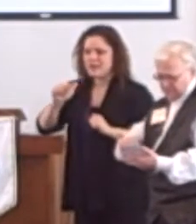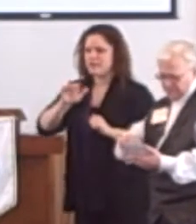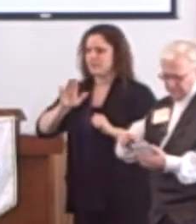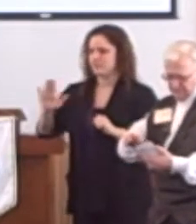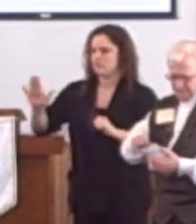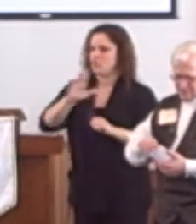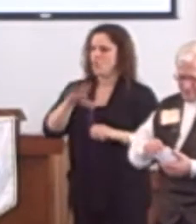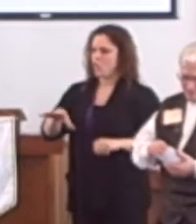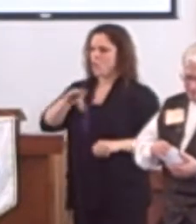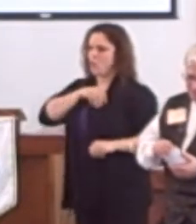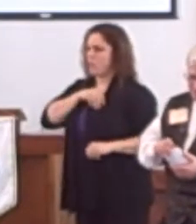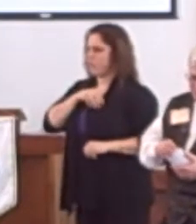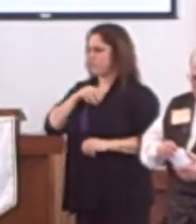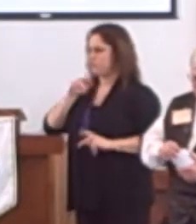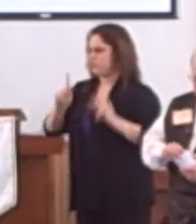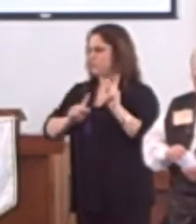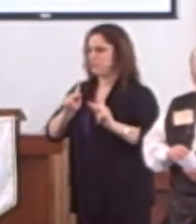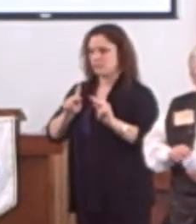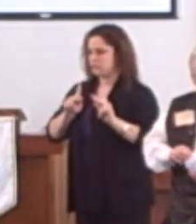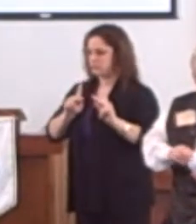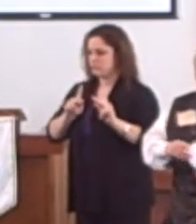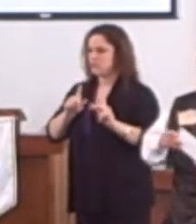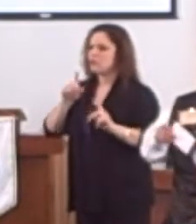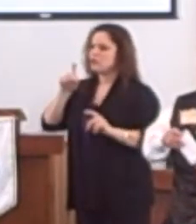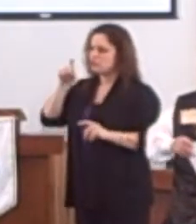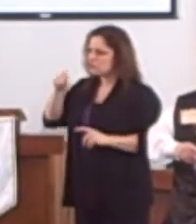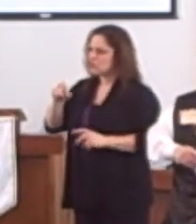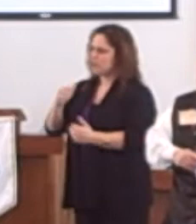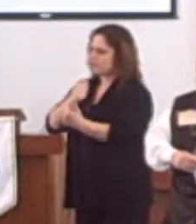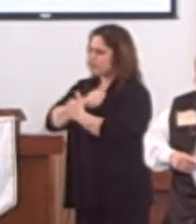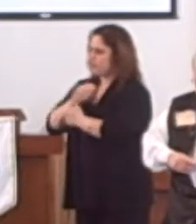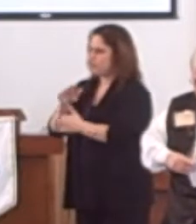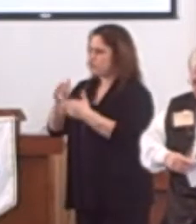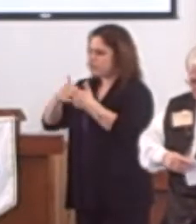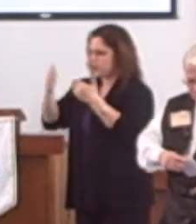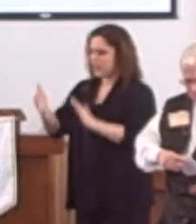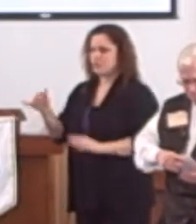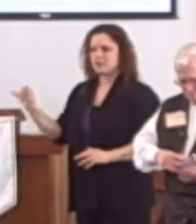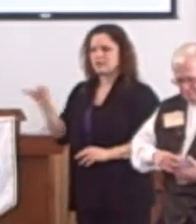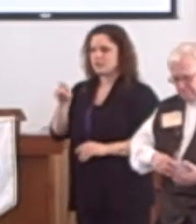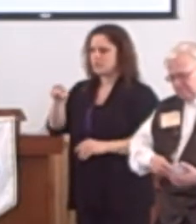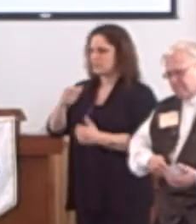people, but you should love your neighbor as yourself.